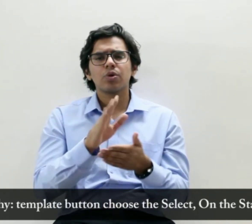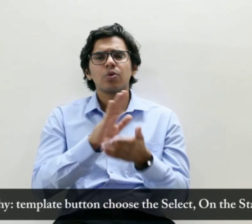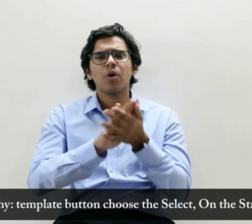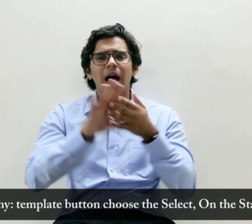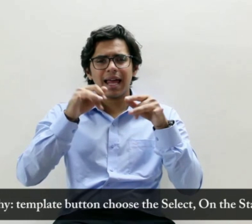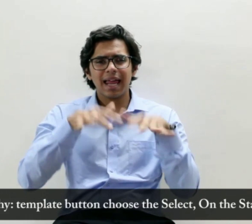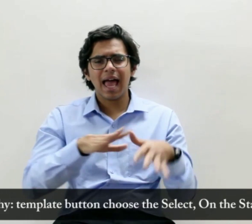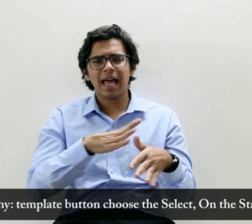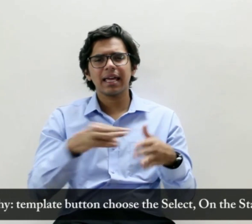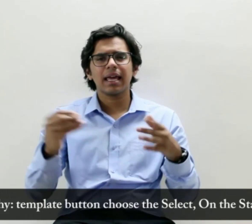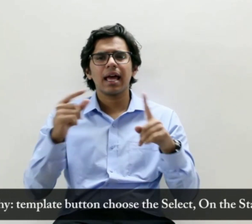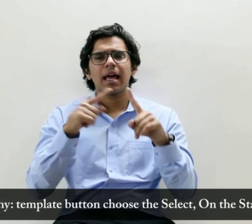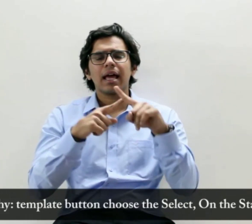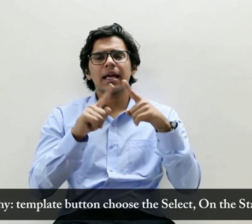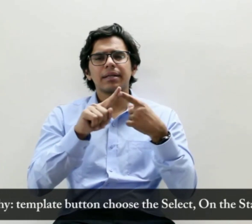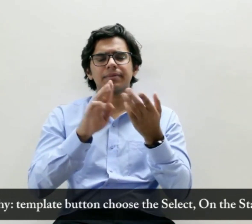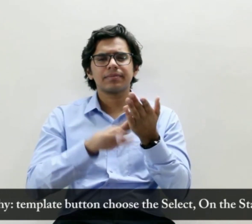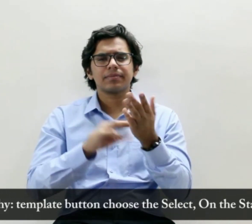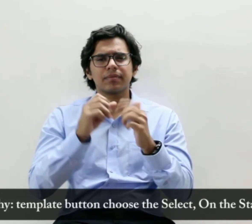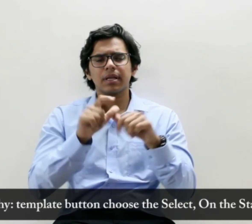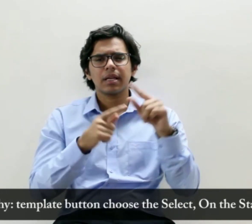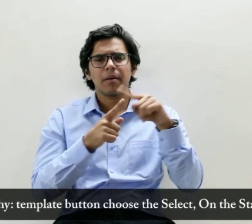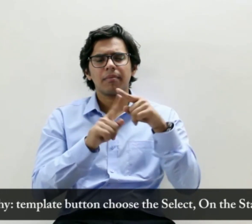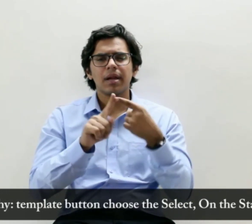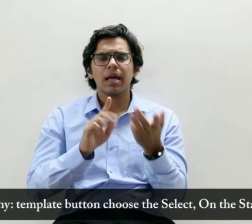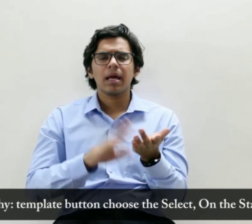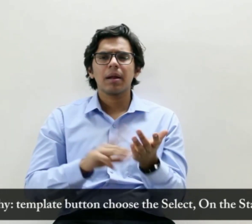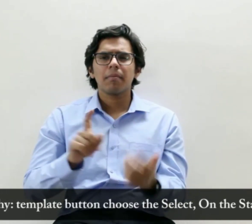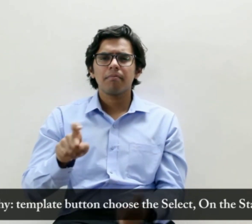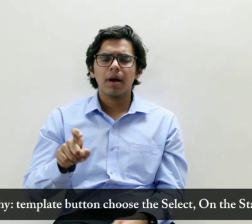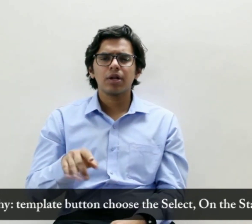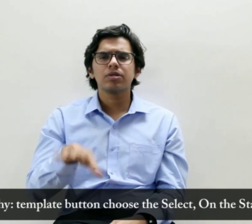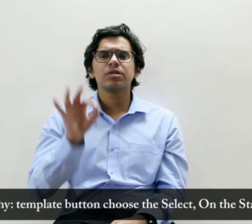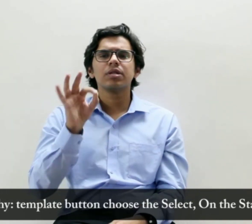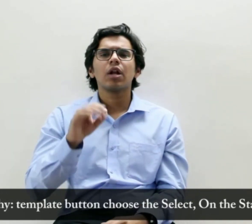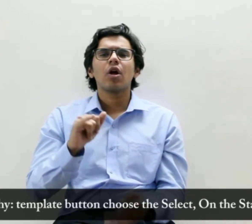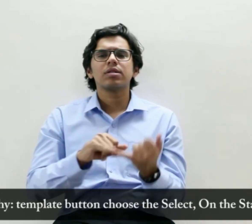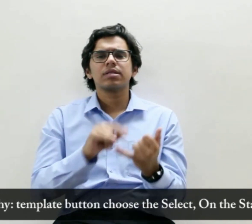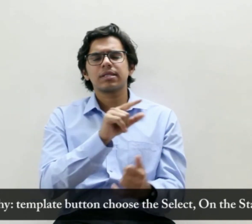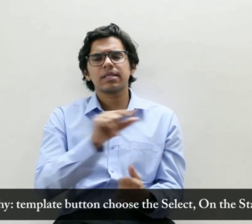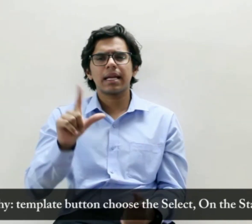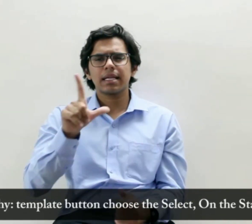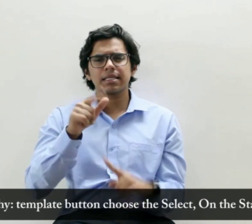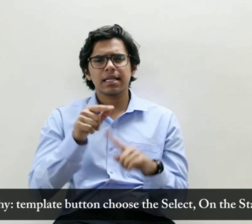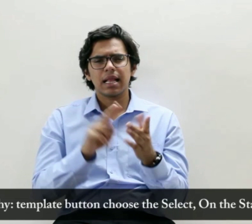By Hierarchy, Template button, choose the Select on the status line.